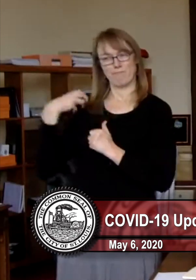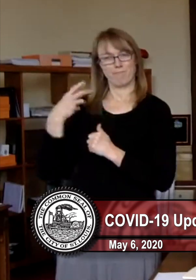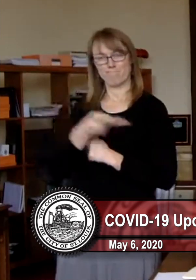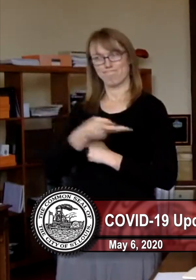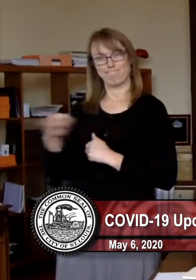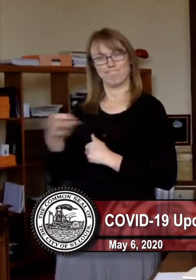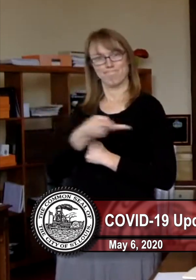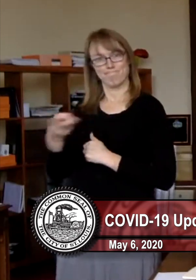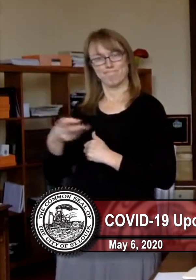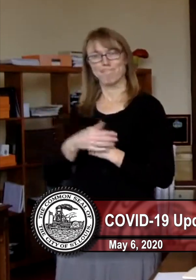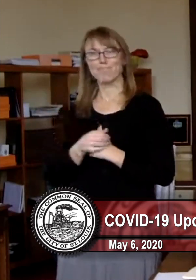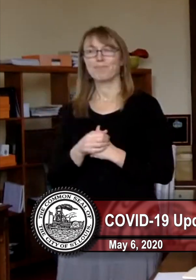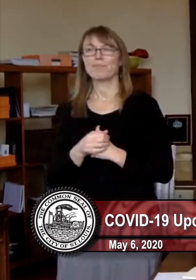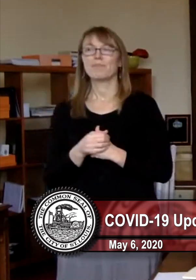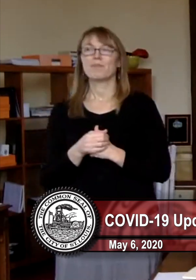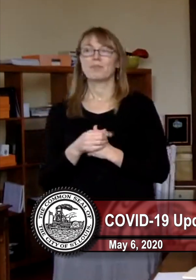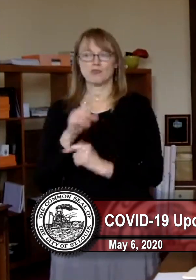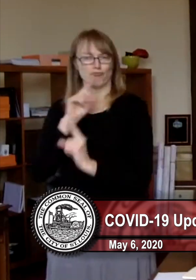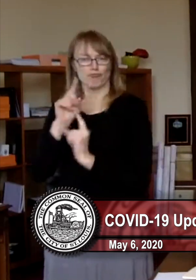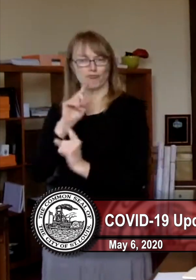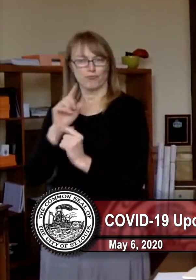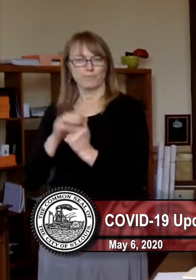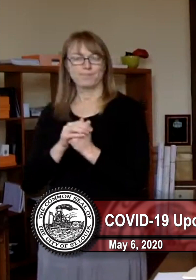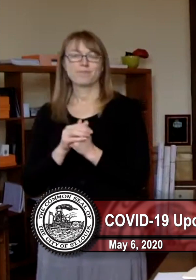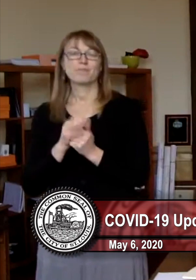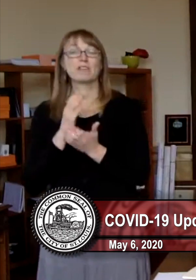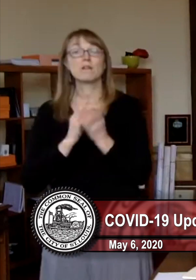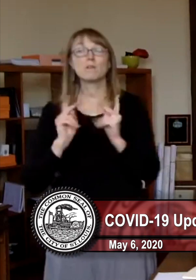have compromised immune systems, who are older,